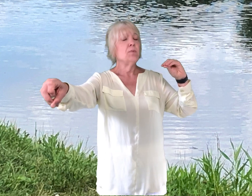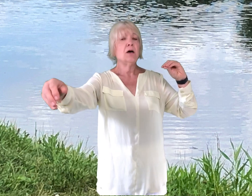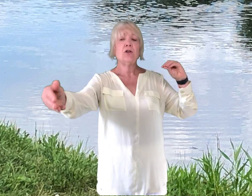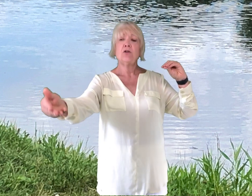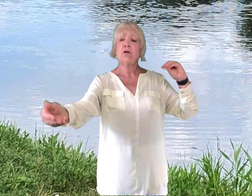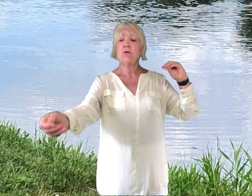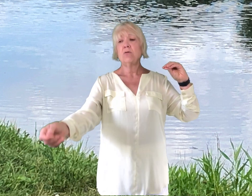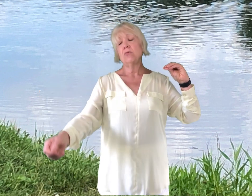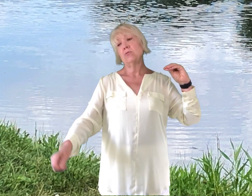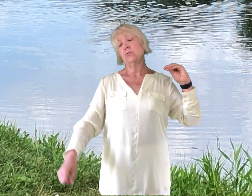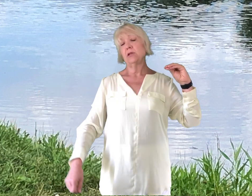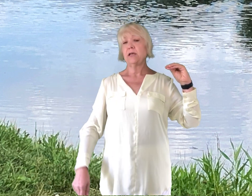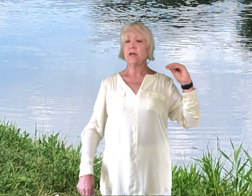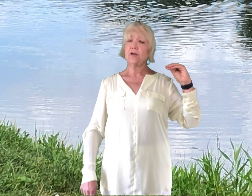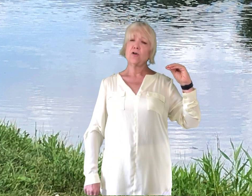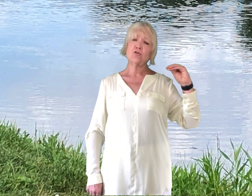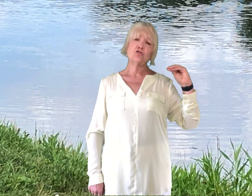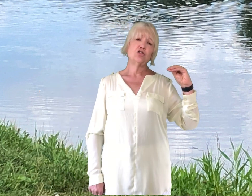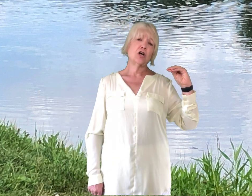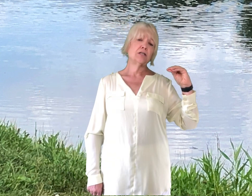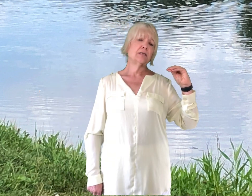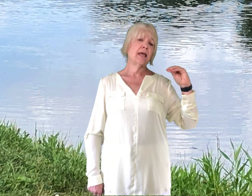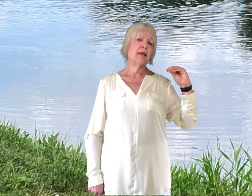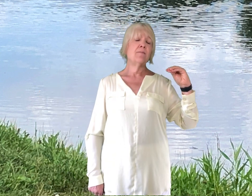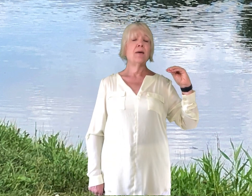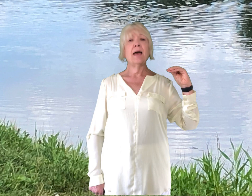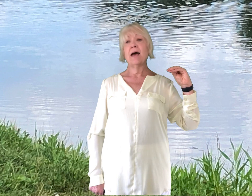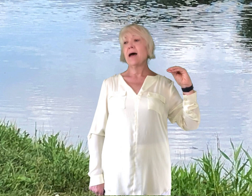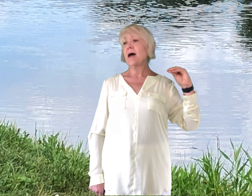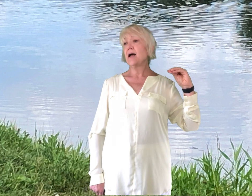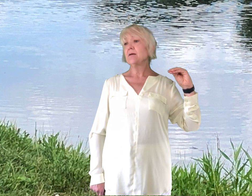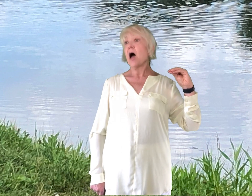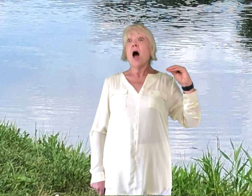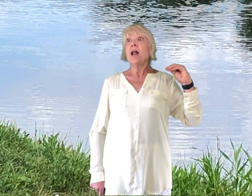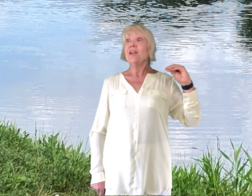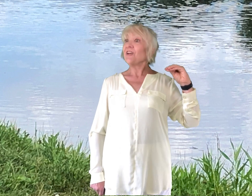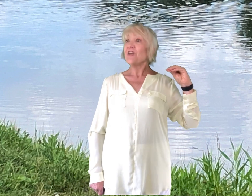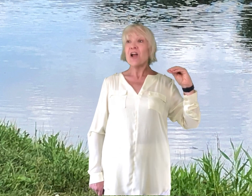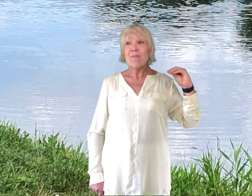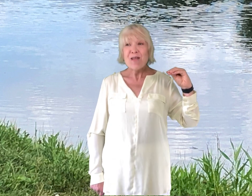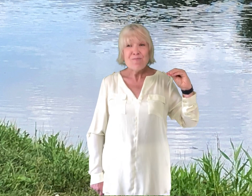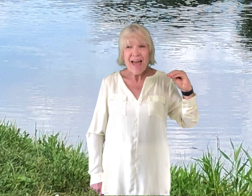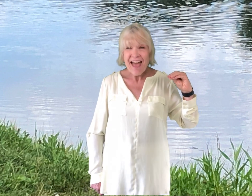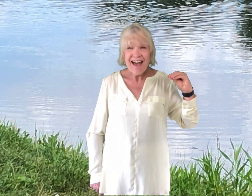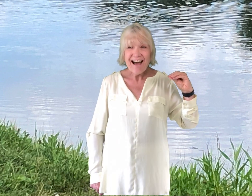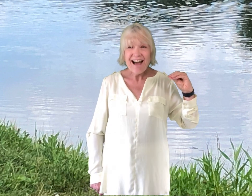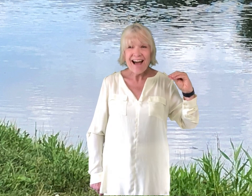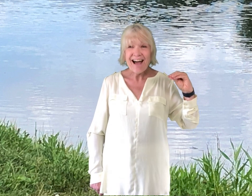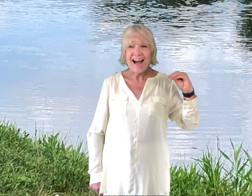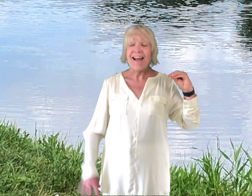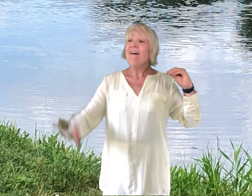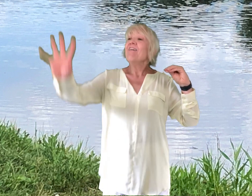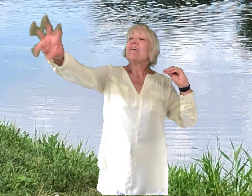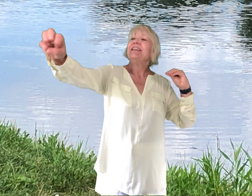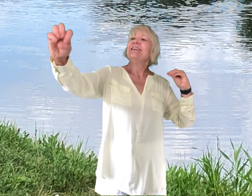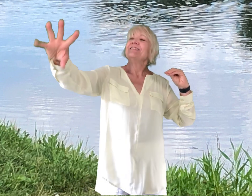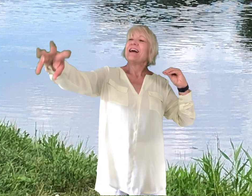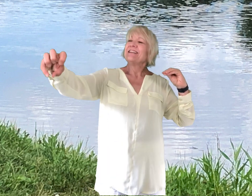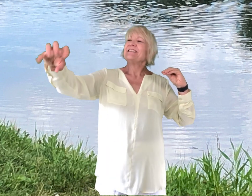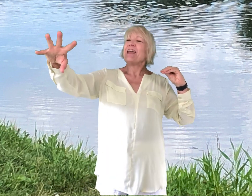no little ducks came back. Look, they're coming back. Five little ducks